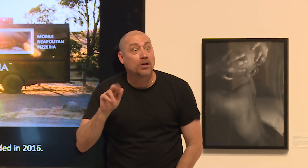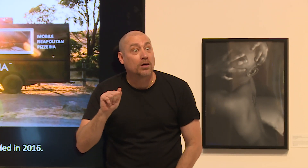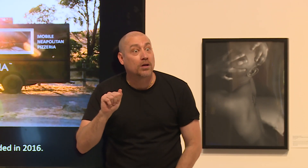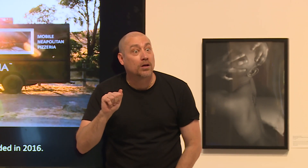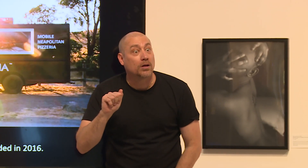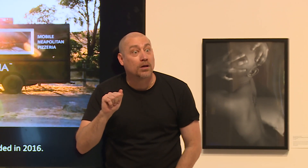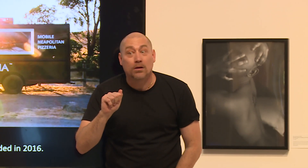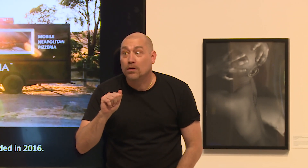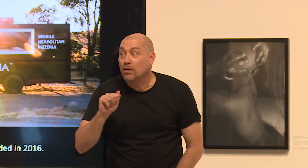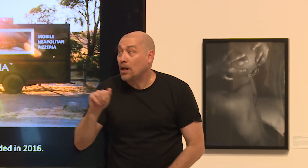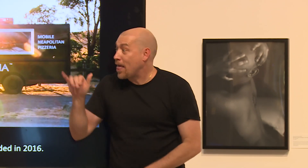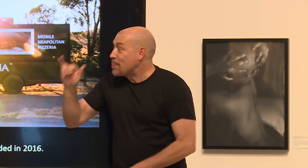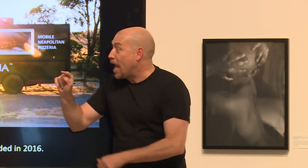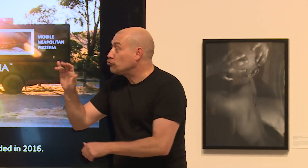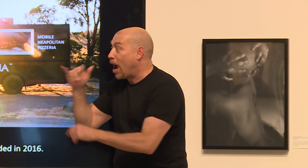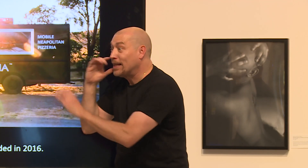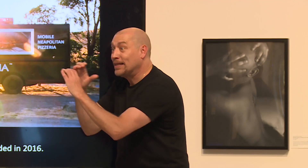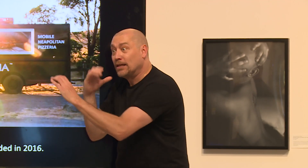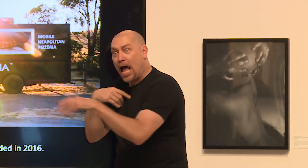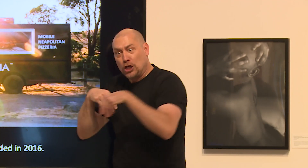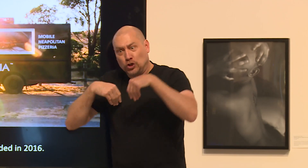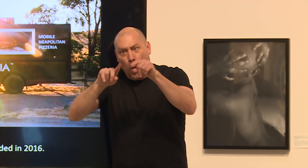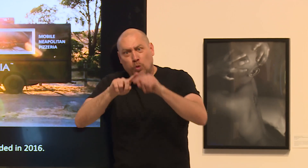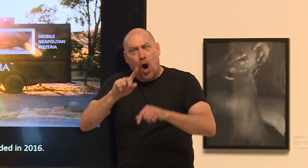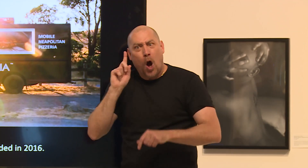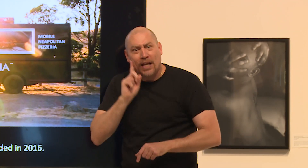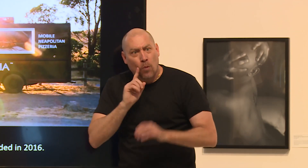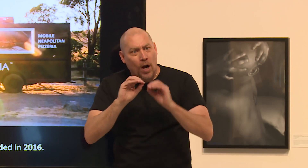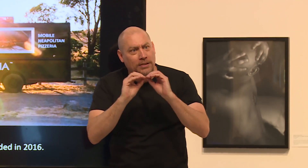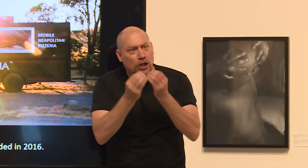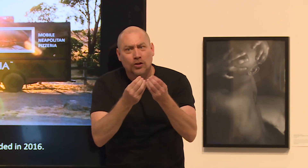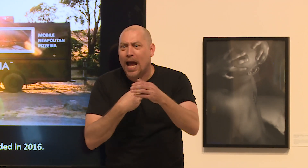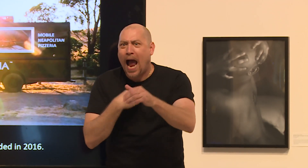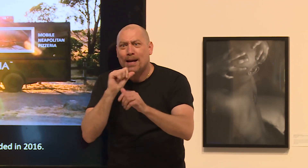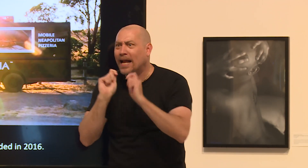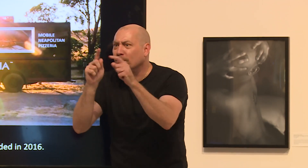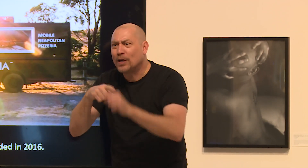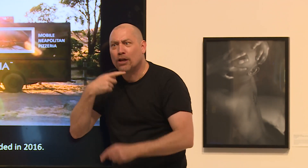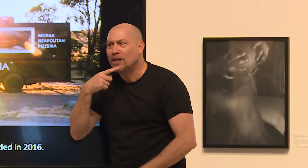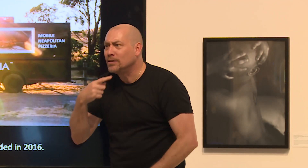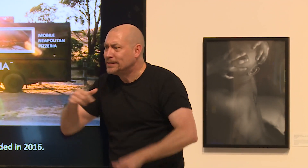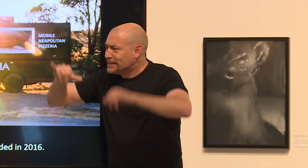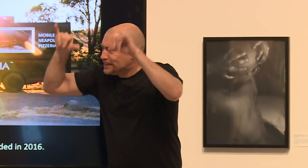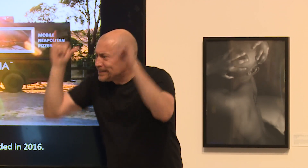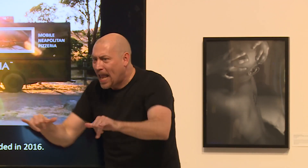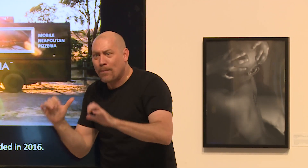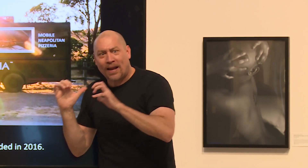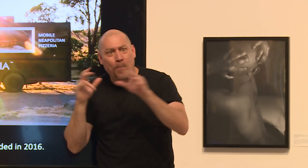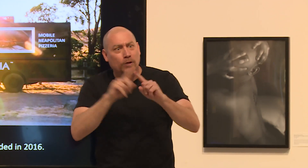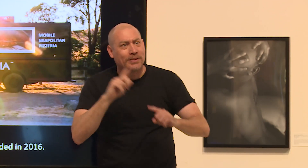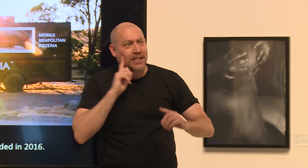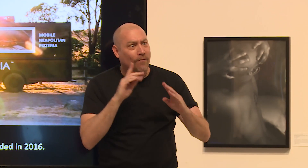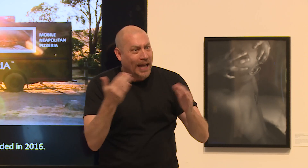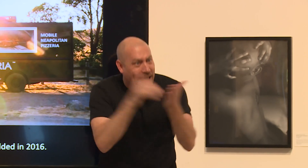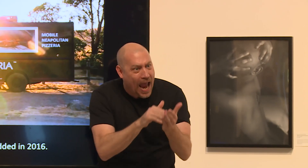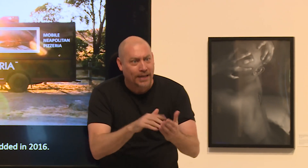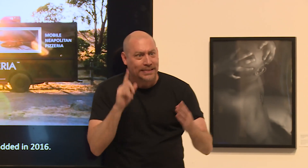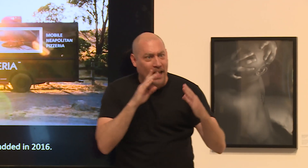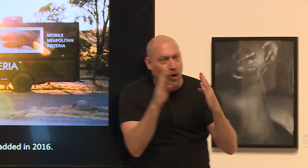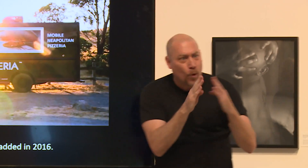and we sold it to a deaf-owned business. Again, selling it back